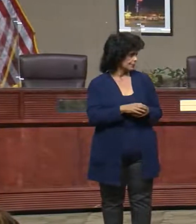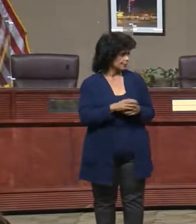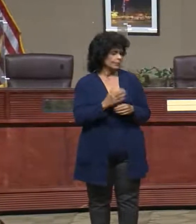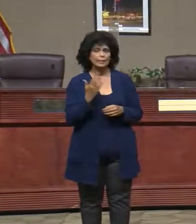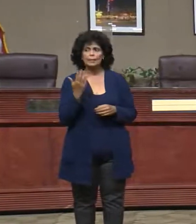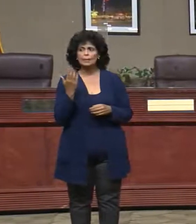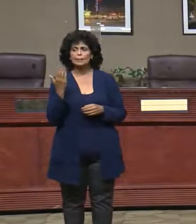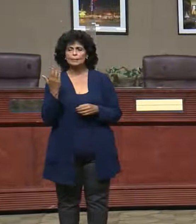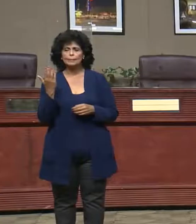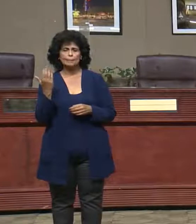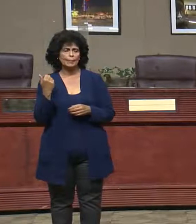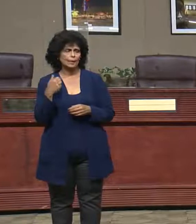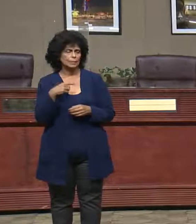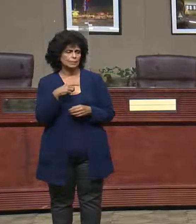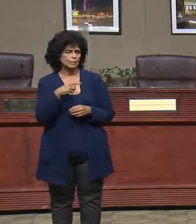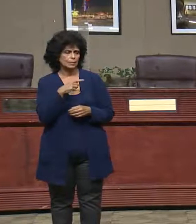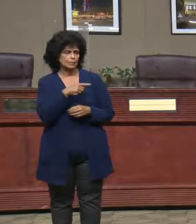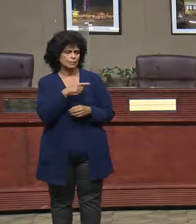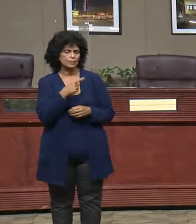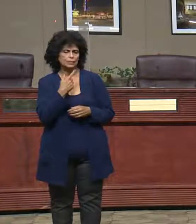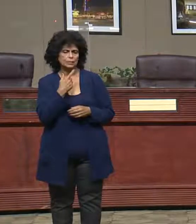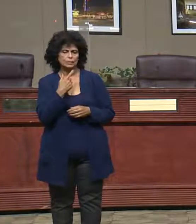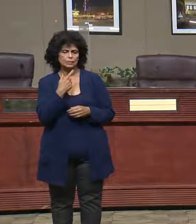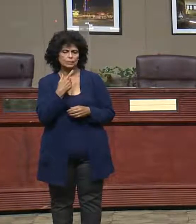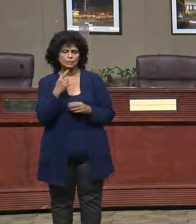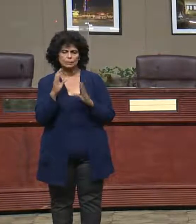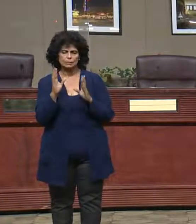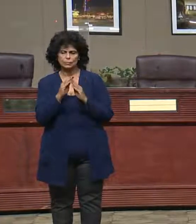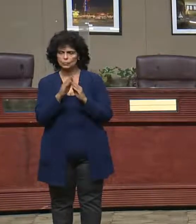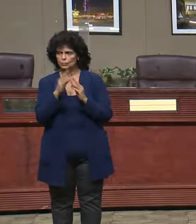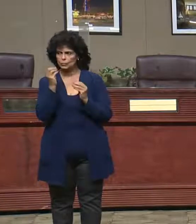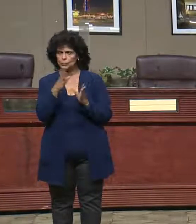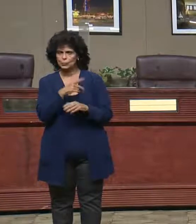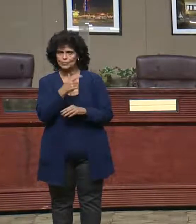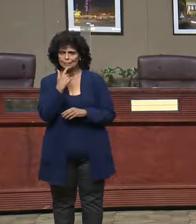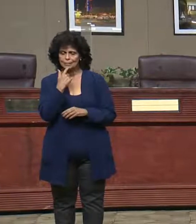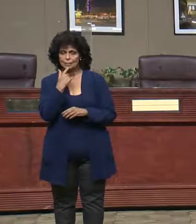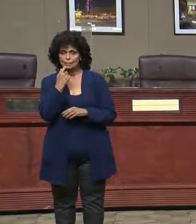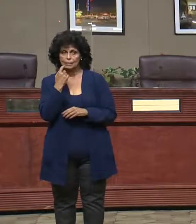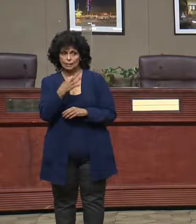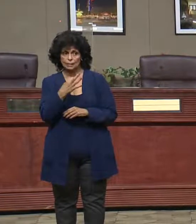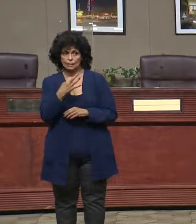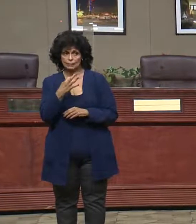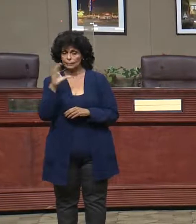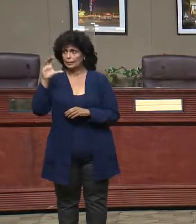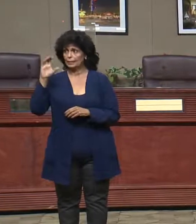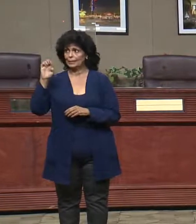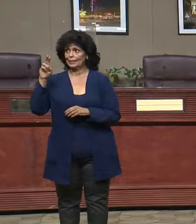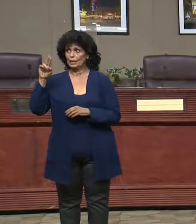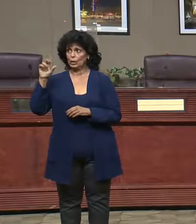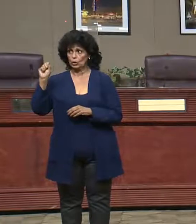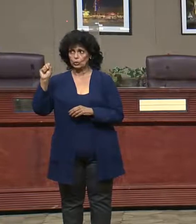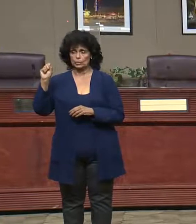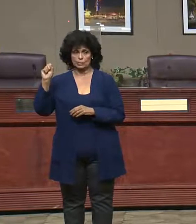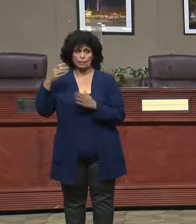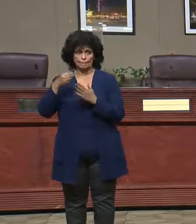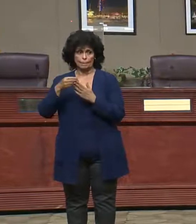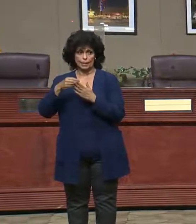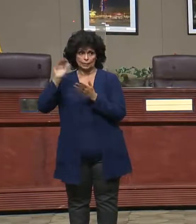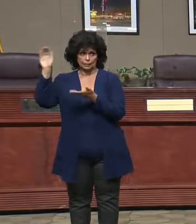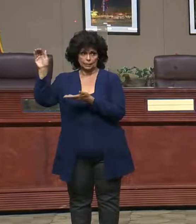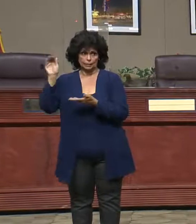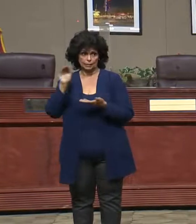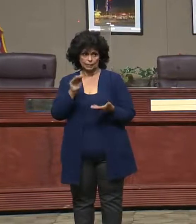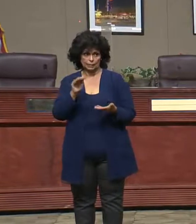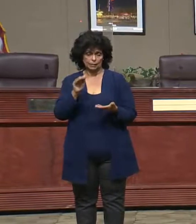presser that if you received money from the CARES Act, whether it was for the